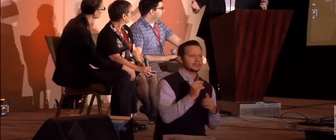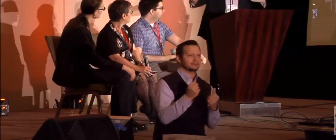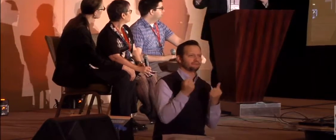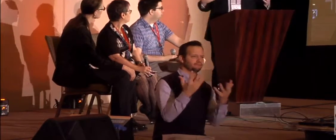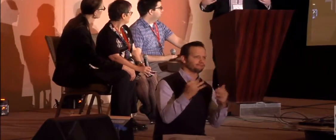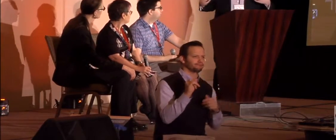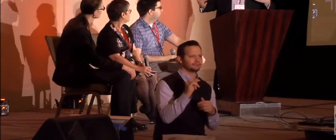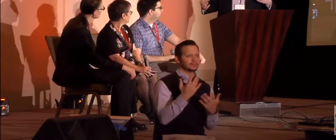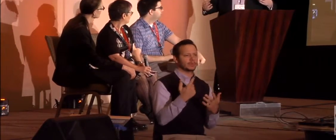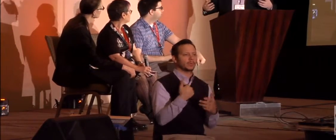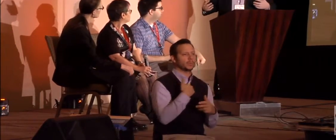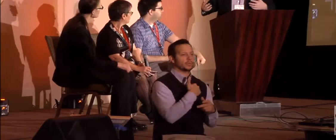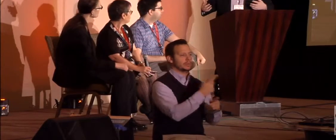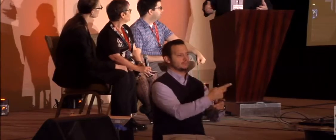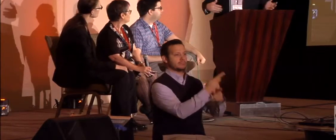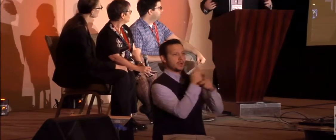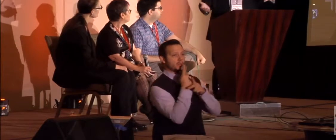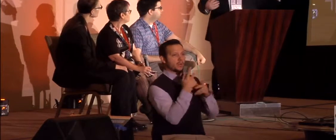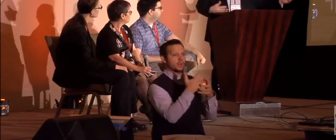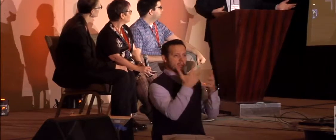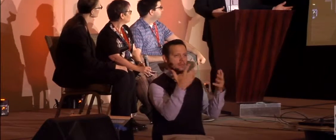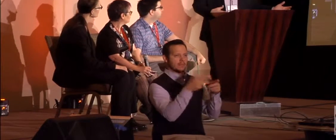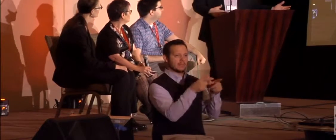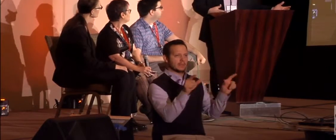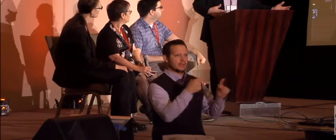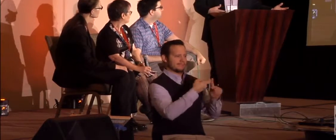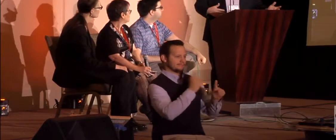We borrow a lot of the language from the